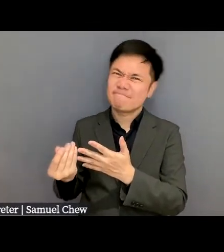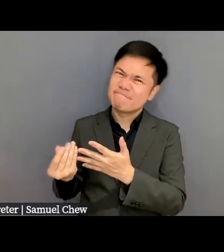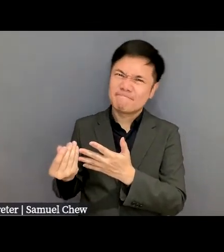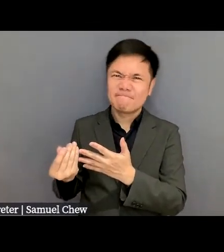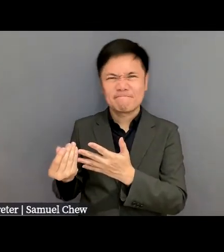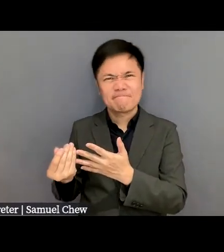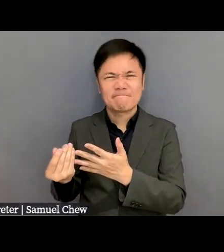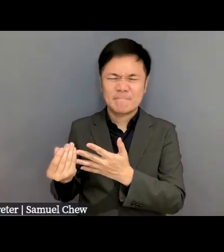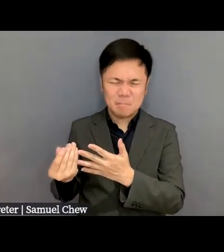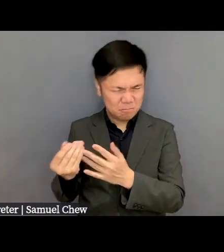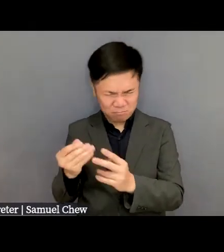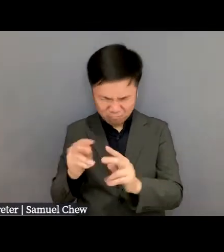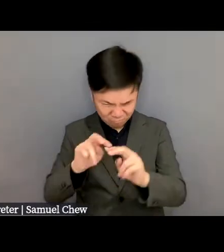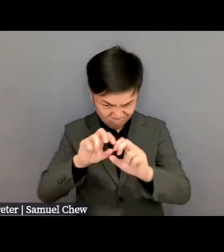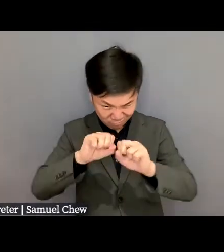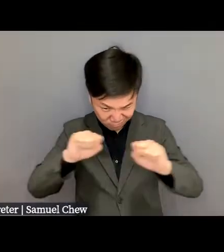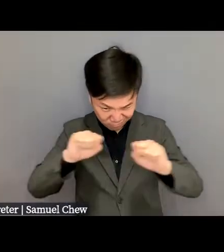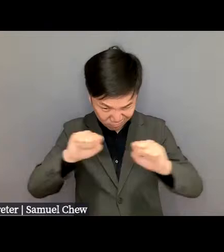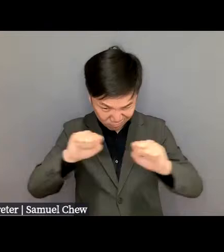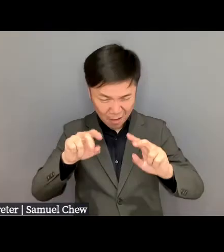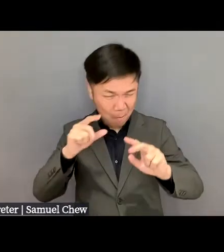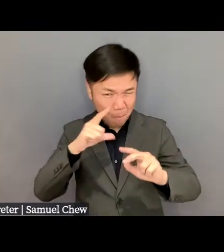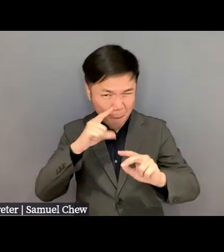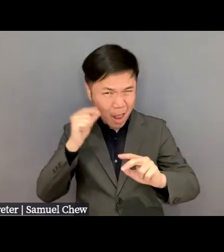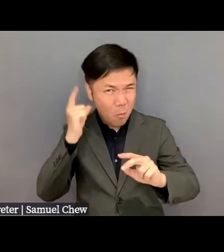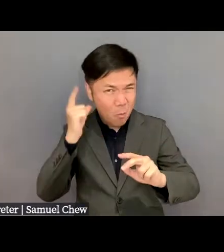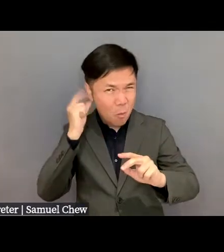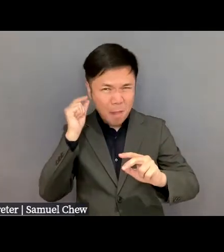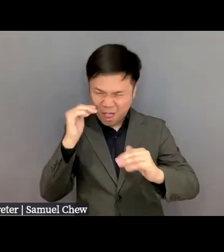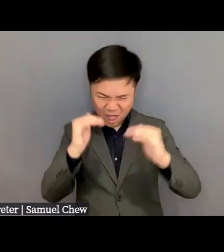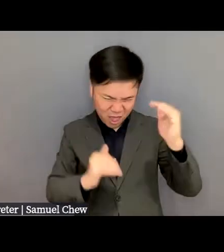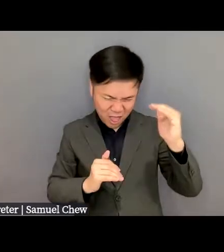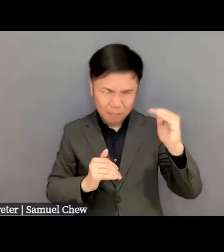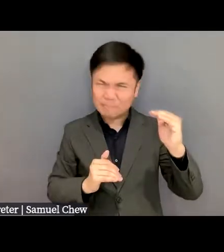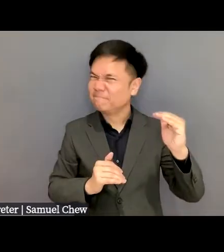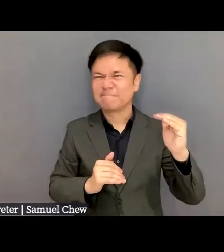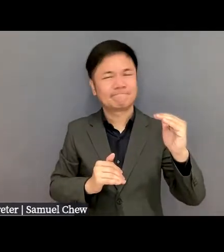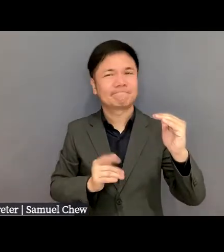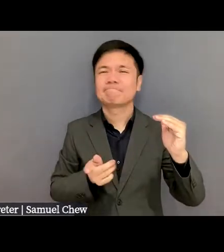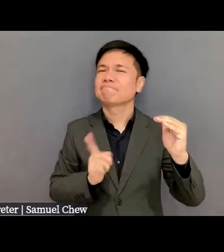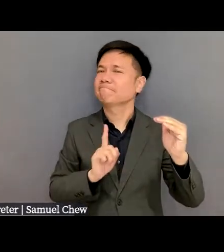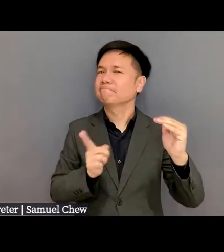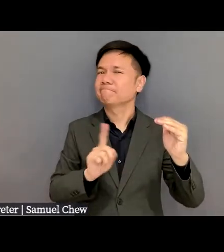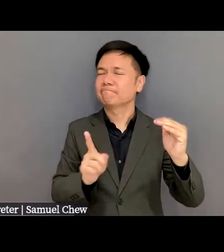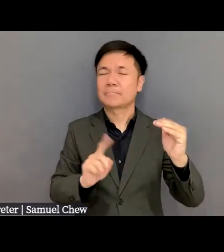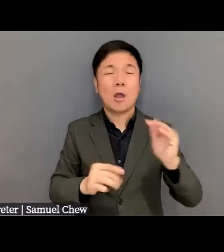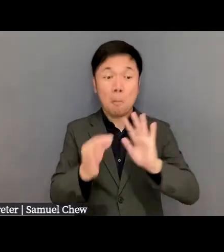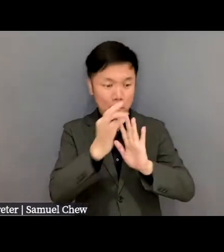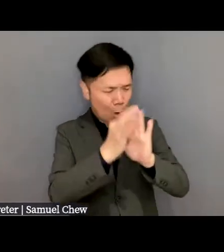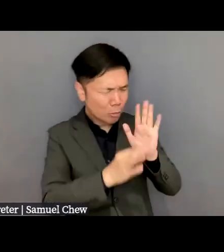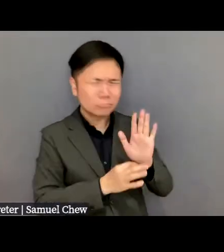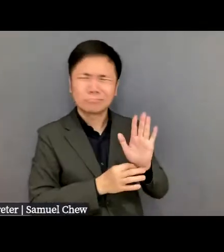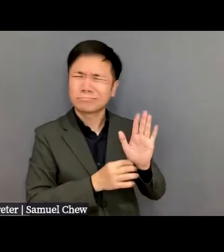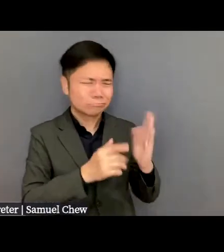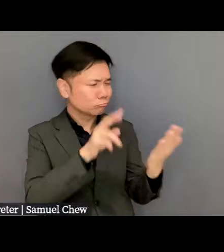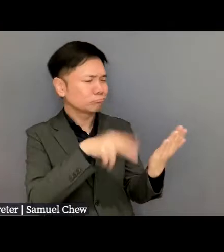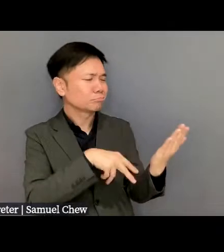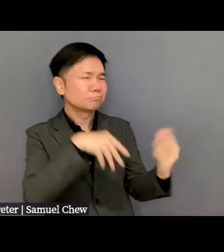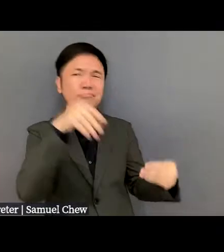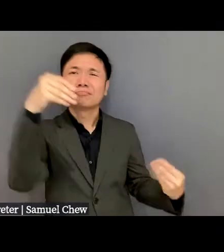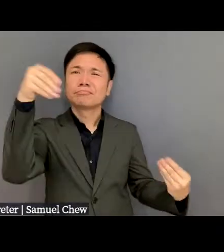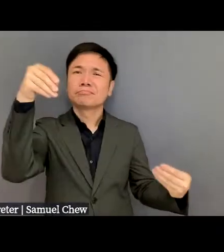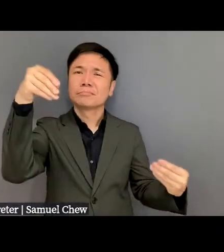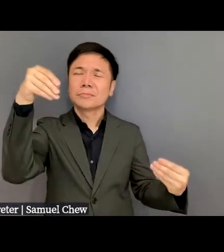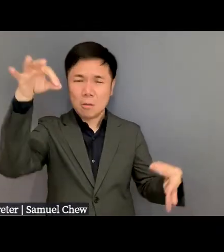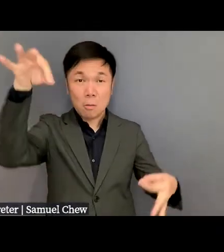gender equality, it's not going to work. You can have all of these policies, but you still need